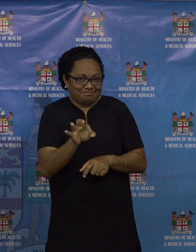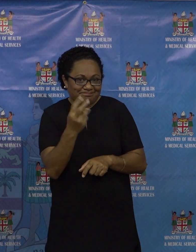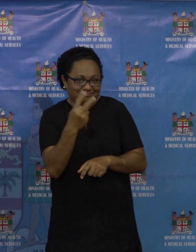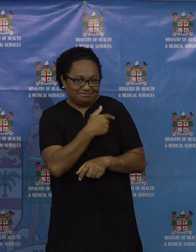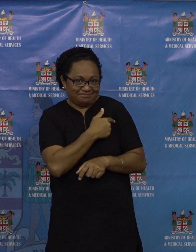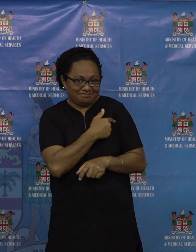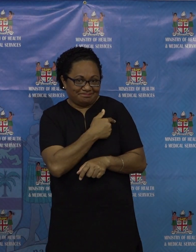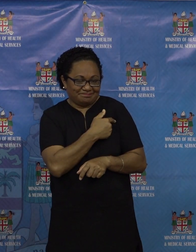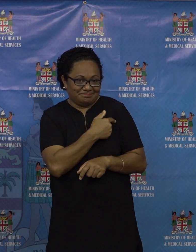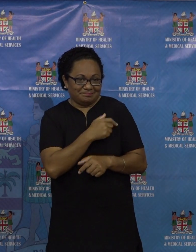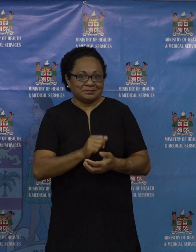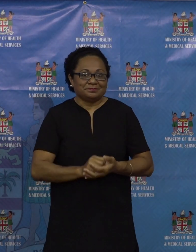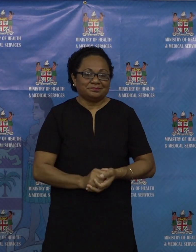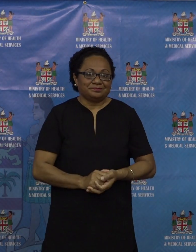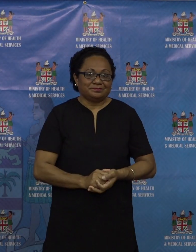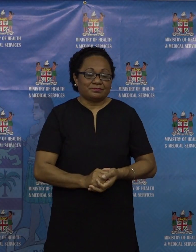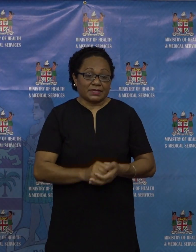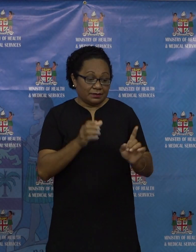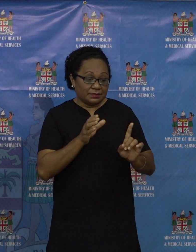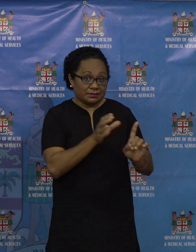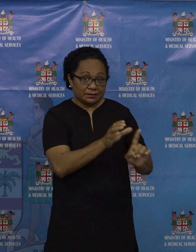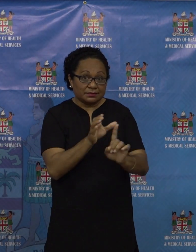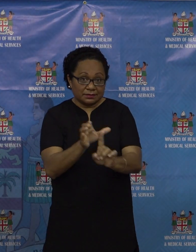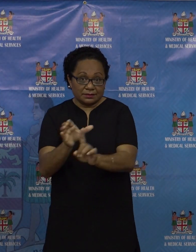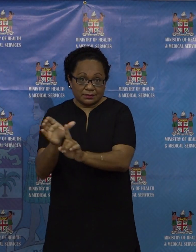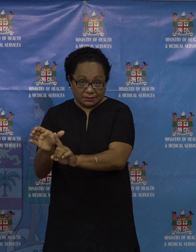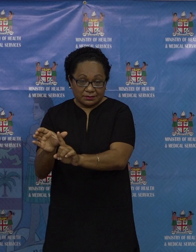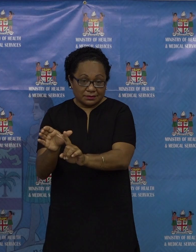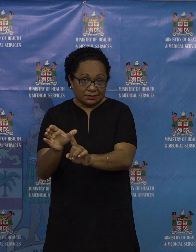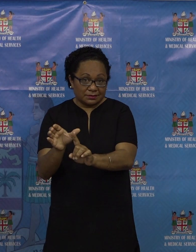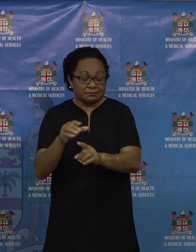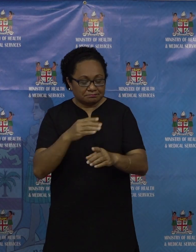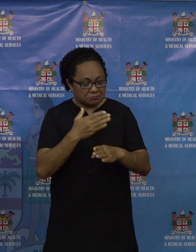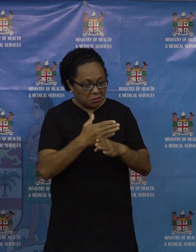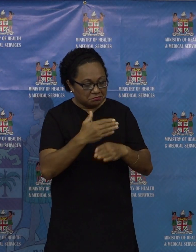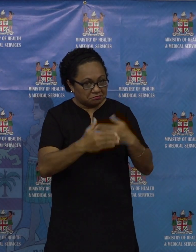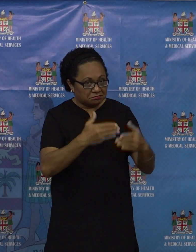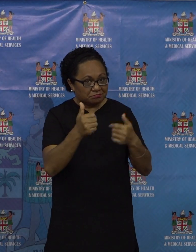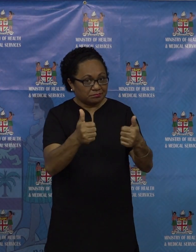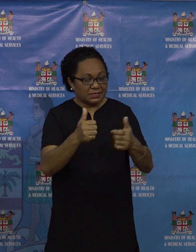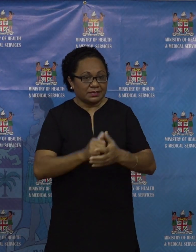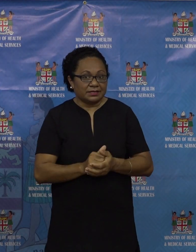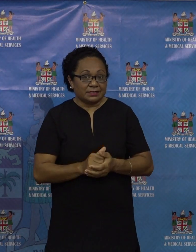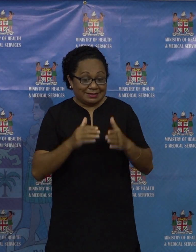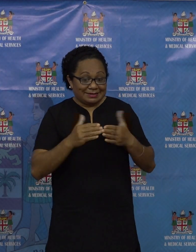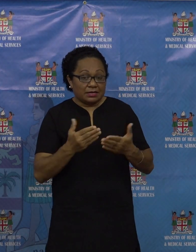vaccinated. Our isolation facilities continue to operate. We currently